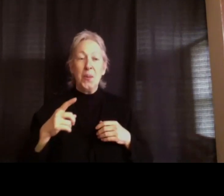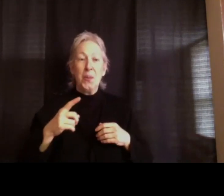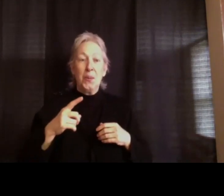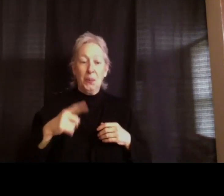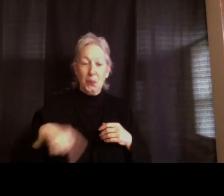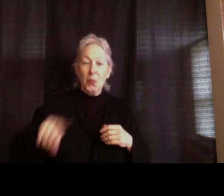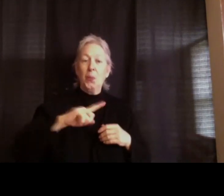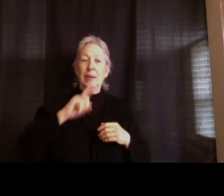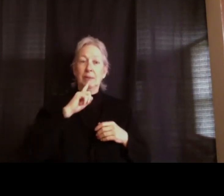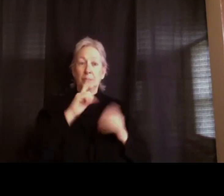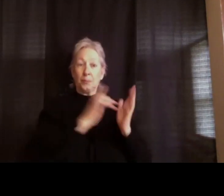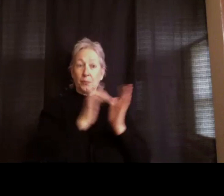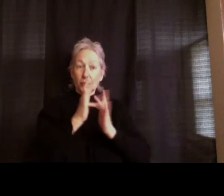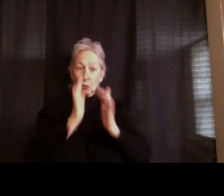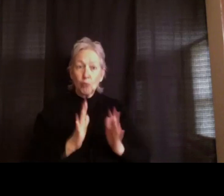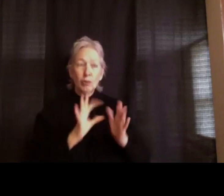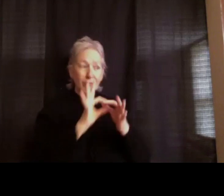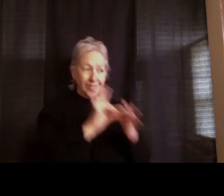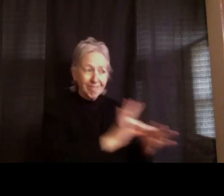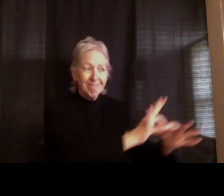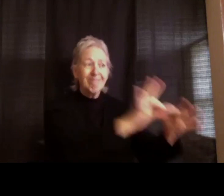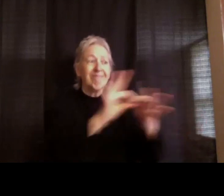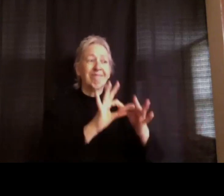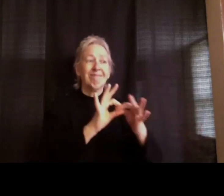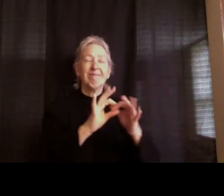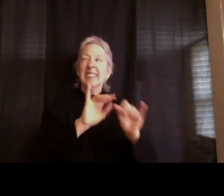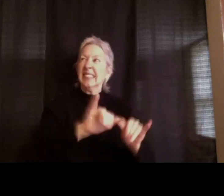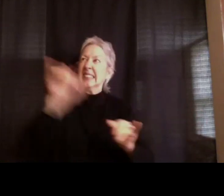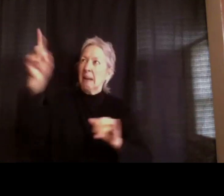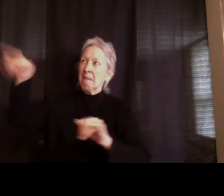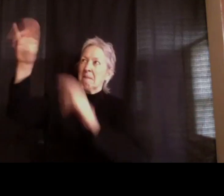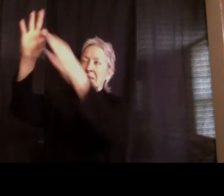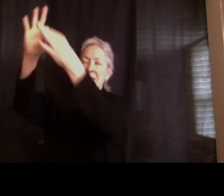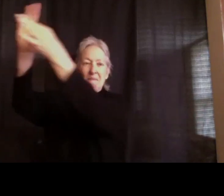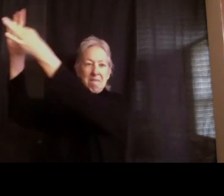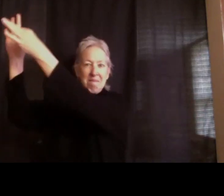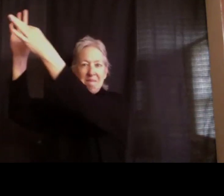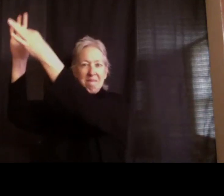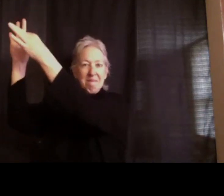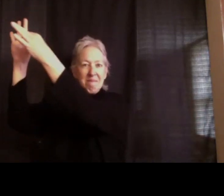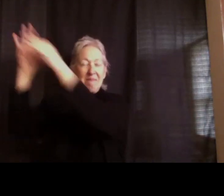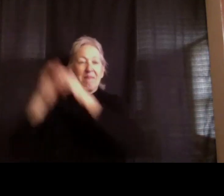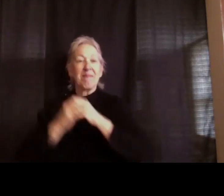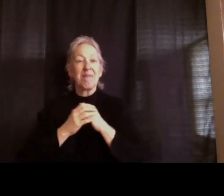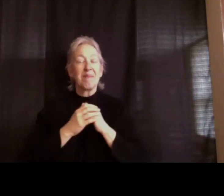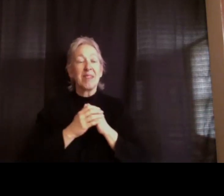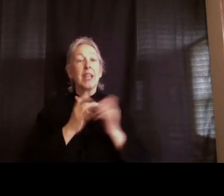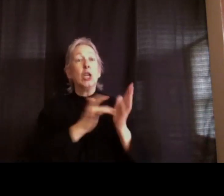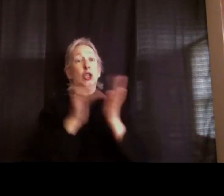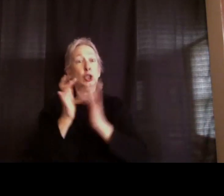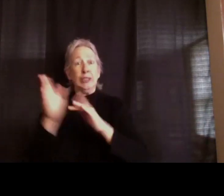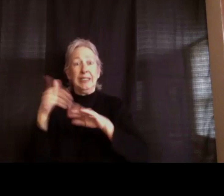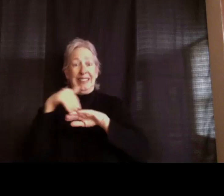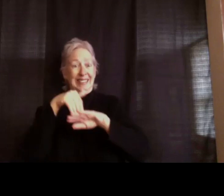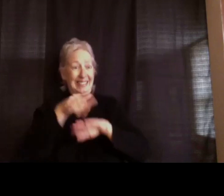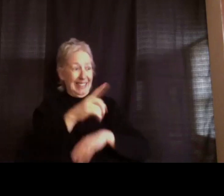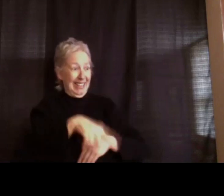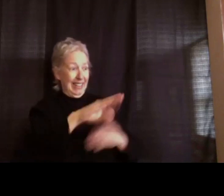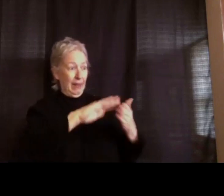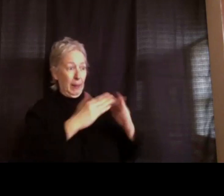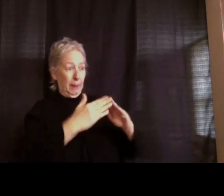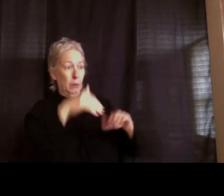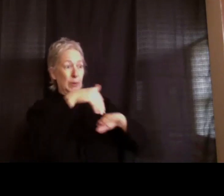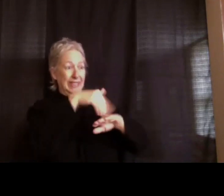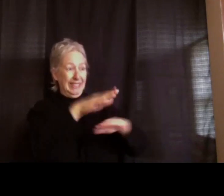God. And to make things harder, Jesus sends the beloved community into the world to witness to